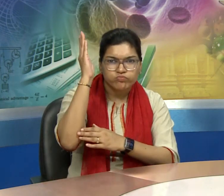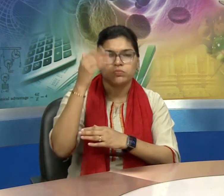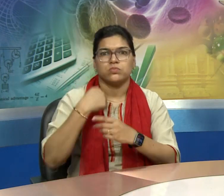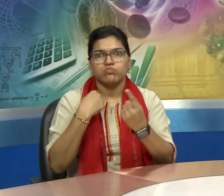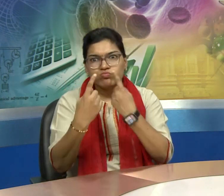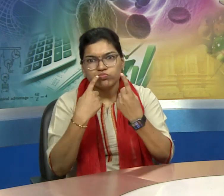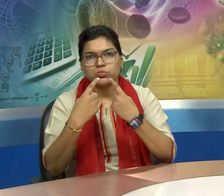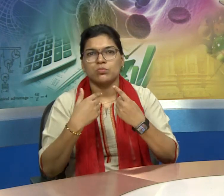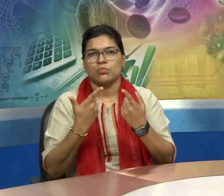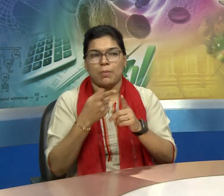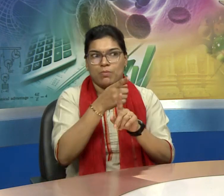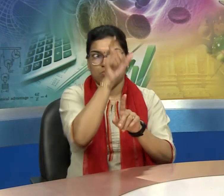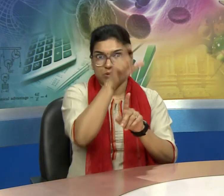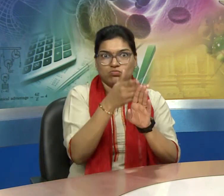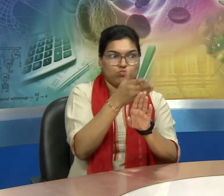Unbiased is